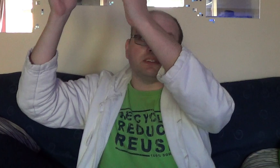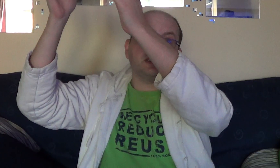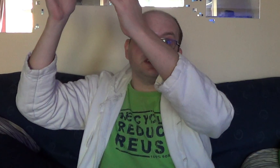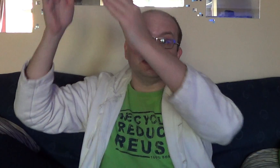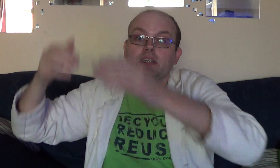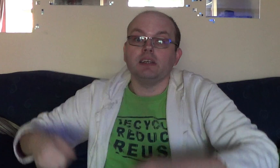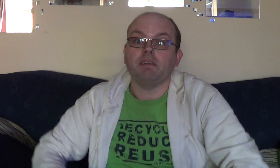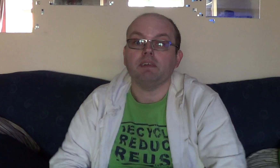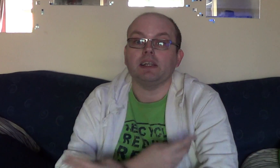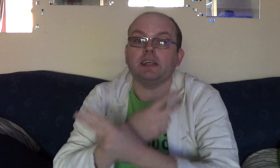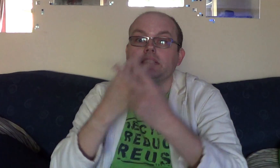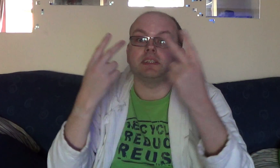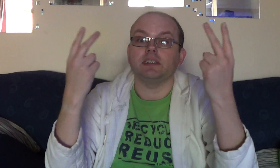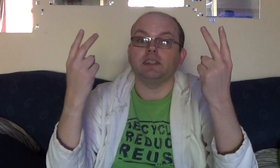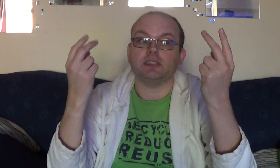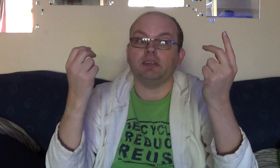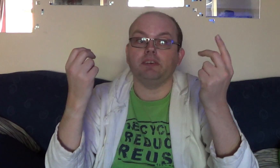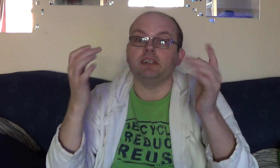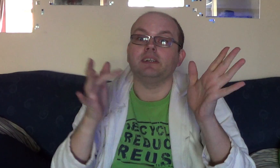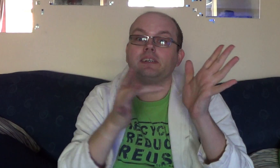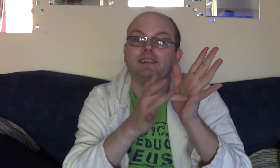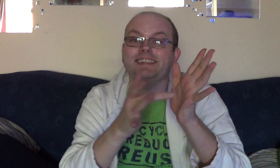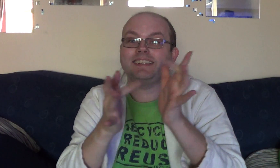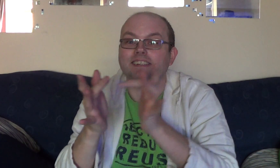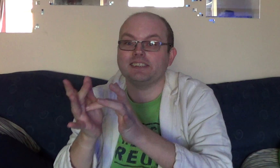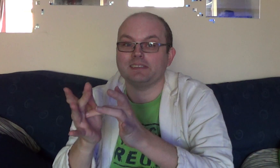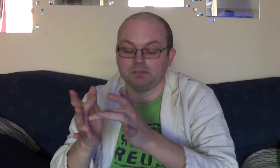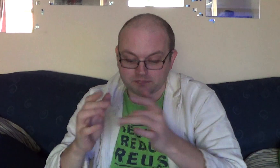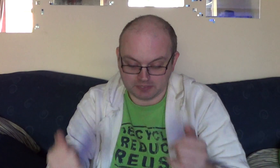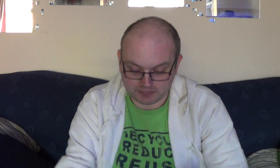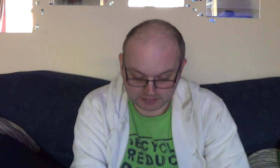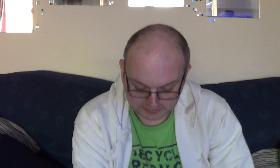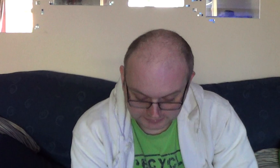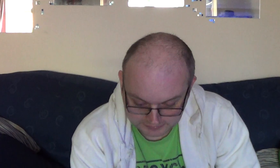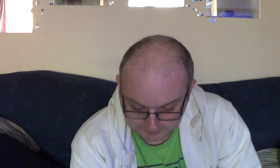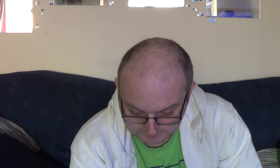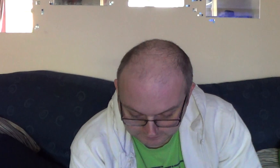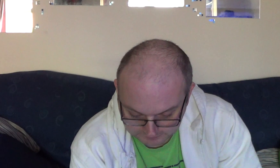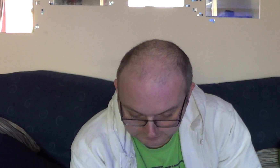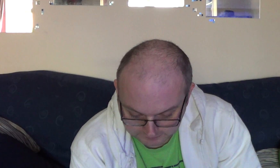source. Be my light. You're not swearing. Jesus. Okay.